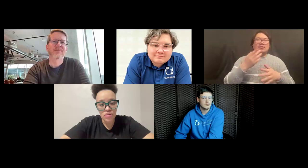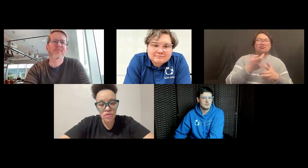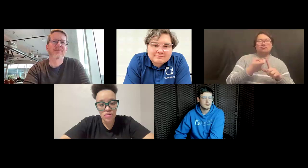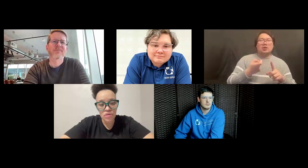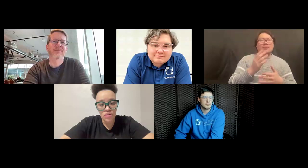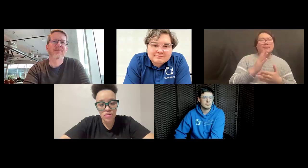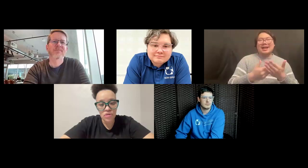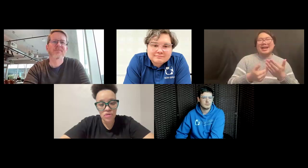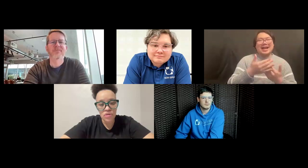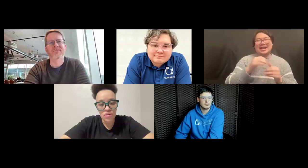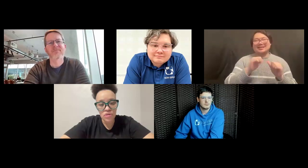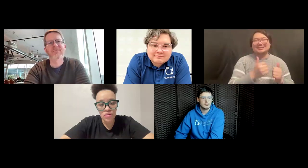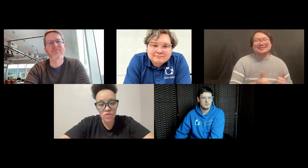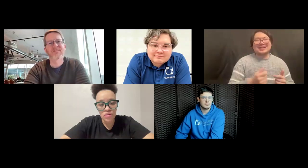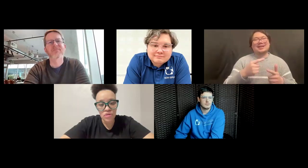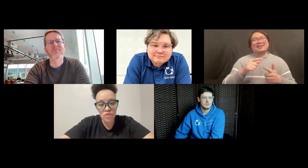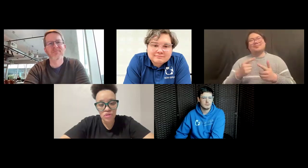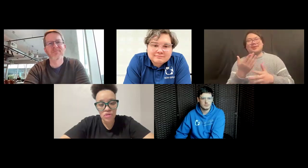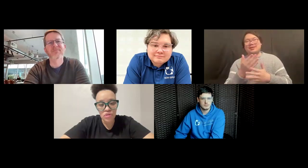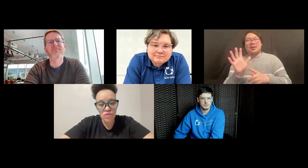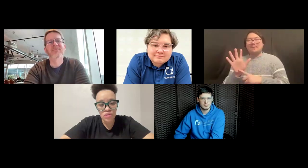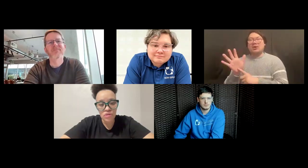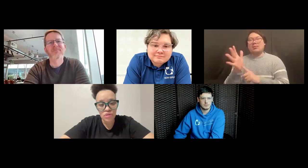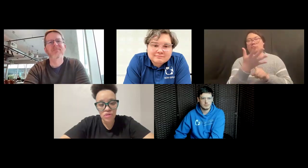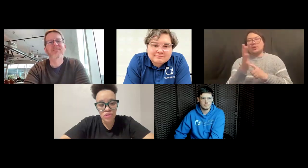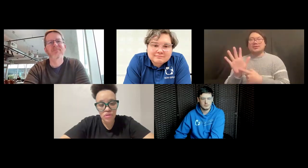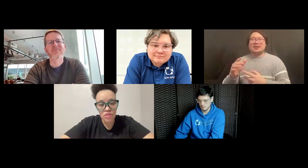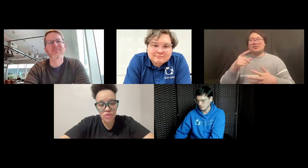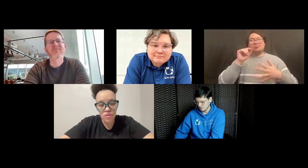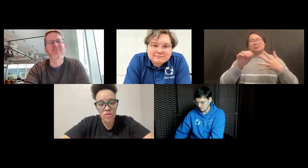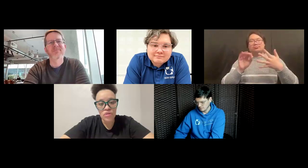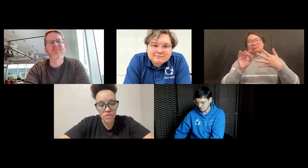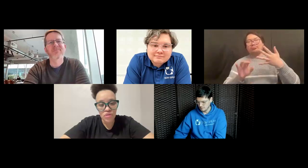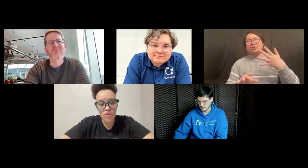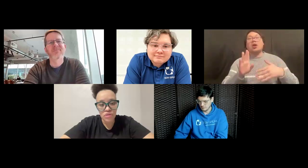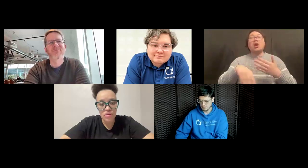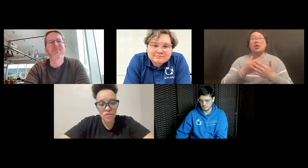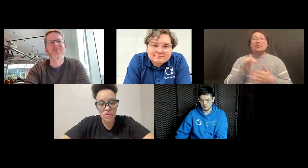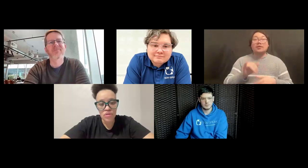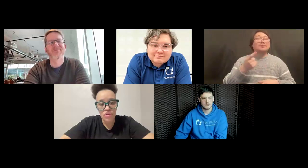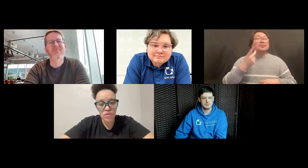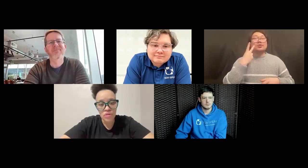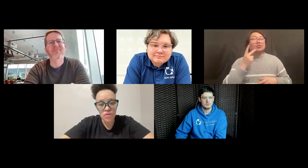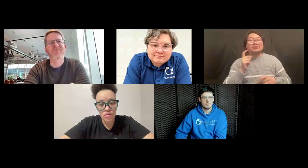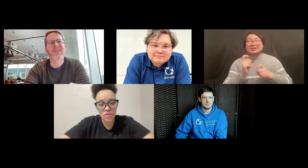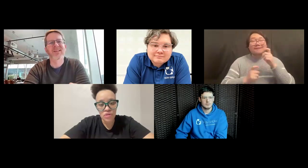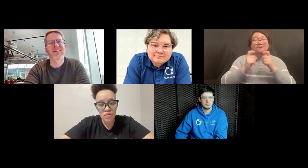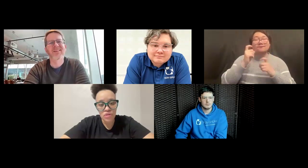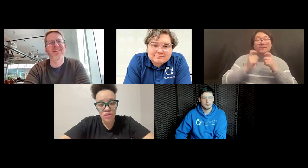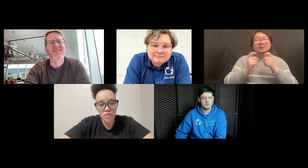or a phrase from, something maybe about a shape or lead or something like that, then you're able